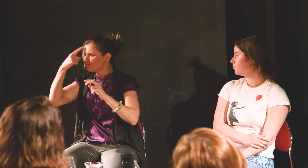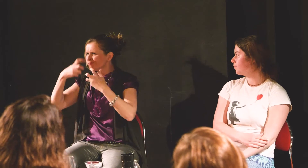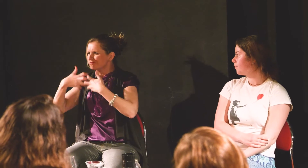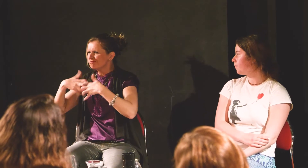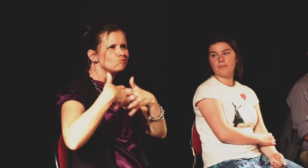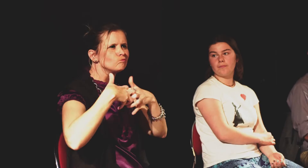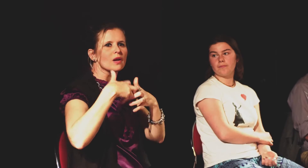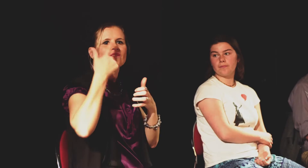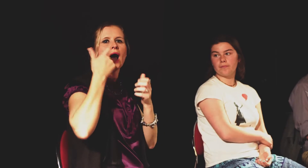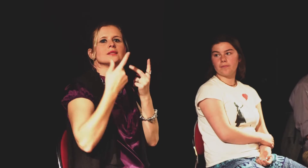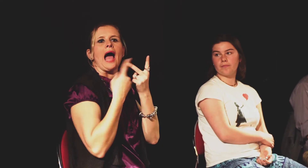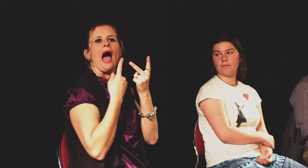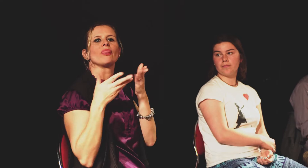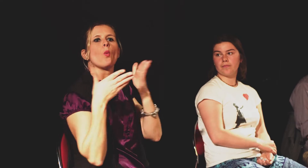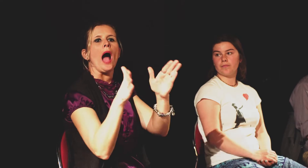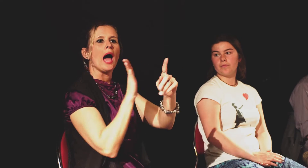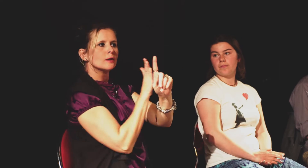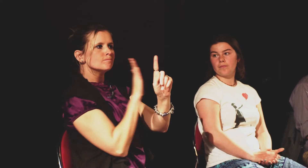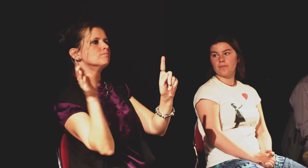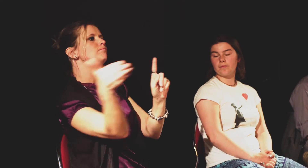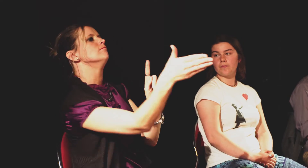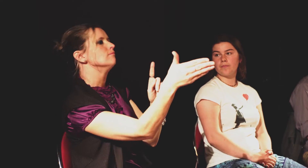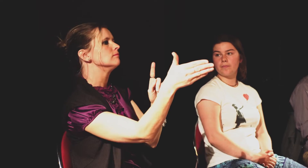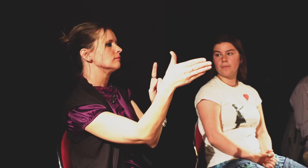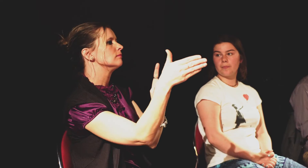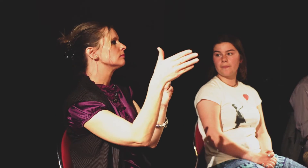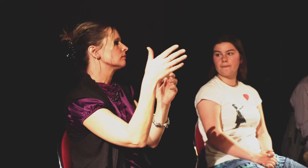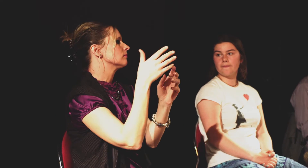However, we're really resourceful and we look for solutions.